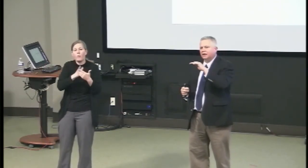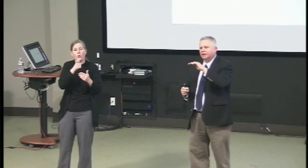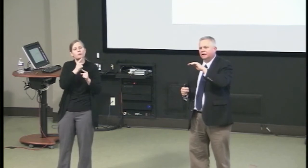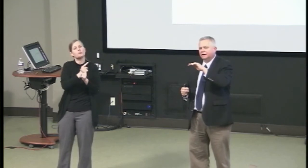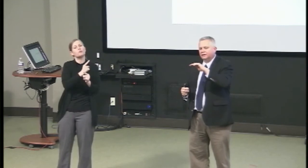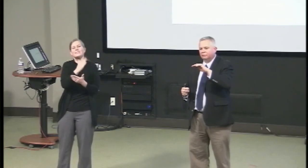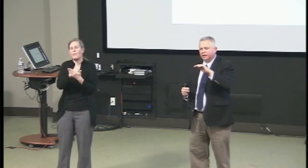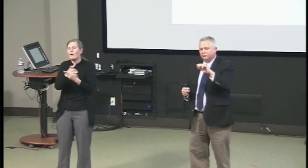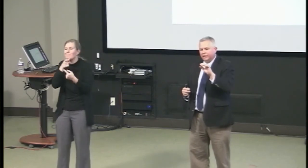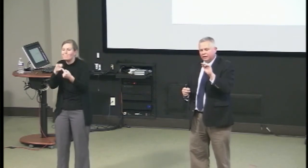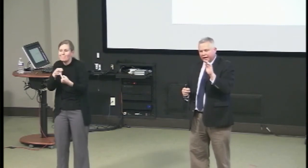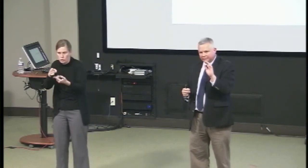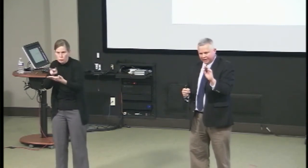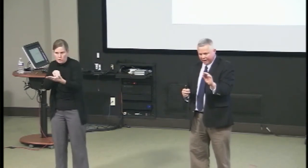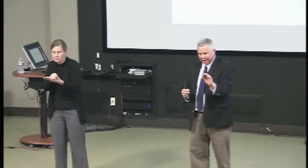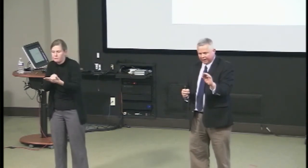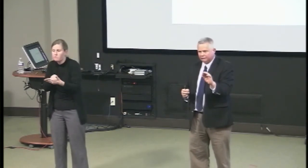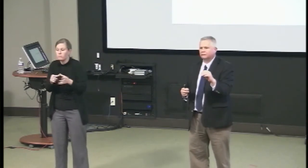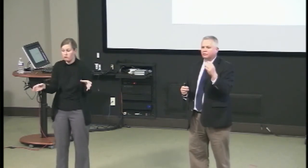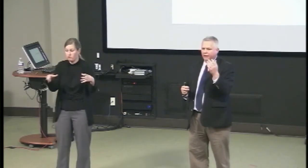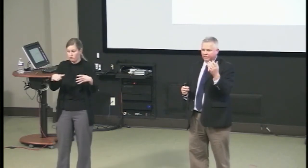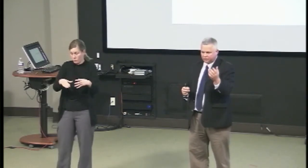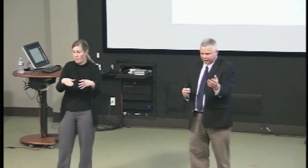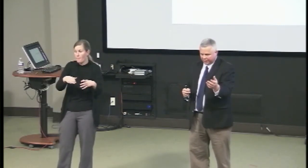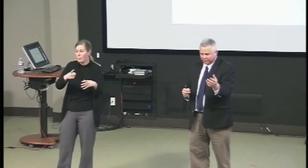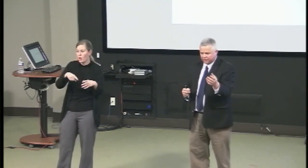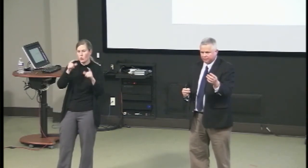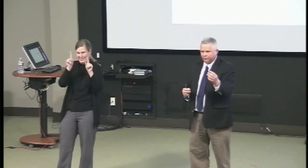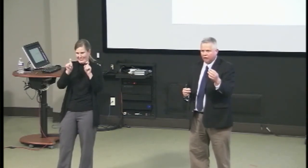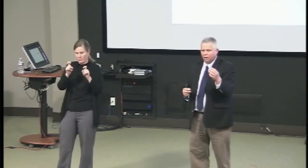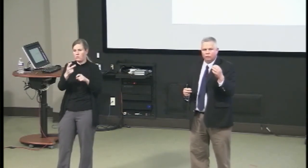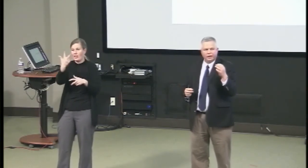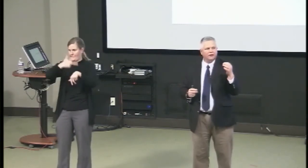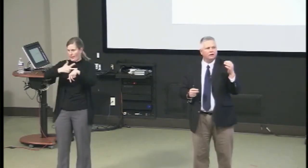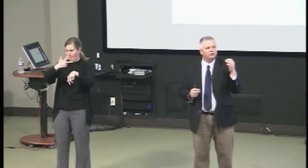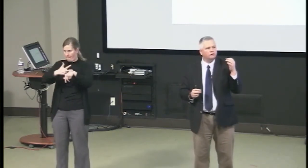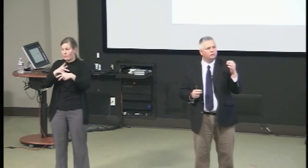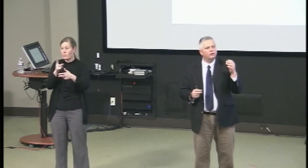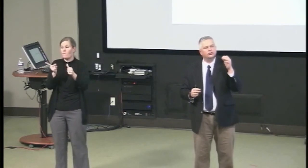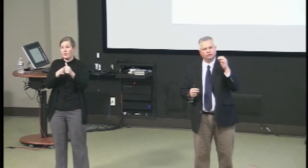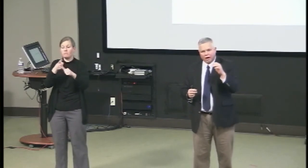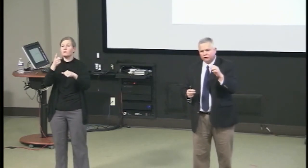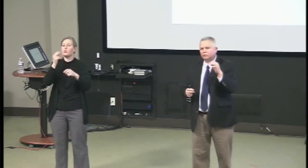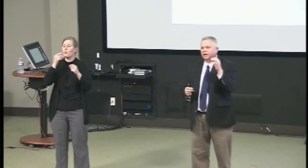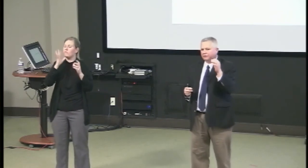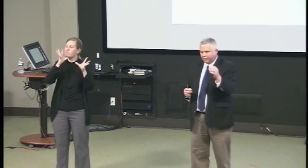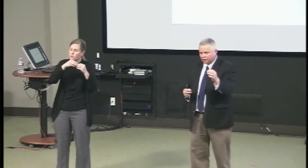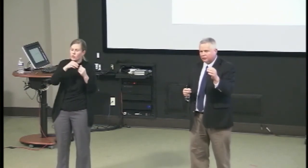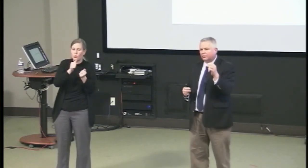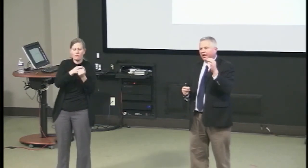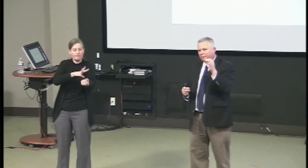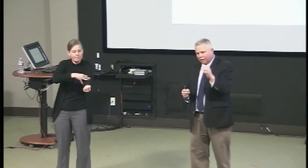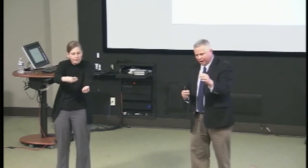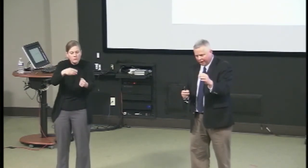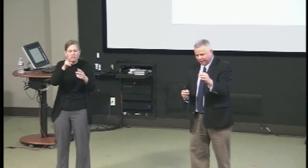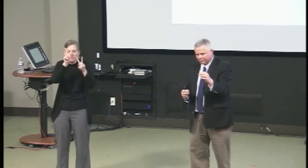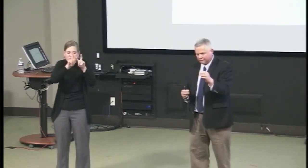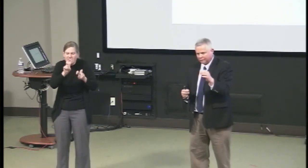them, we collect DNA, so we have genetics. We do structural and